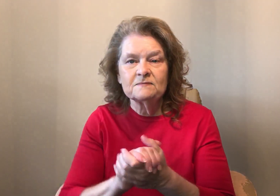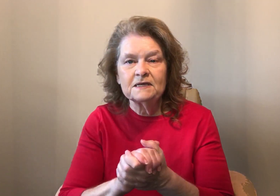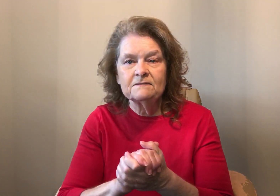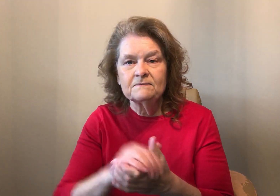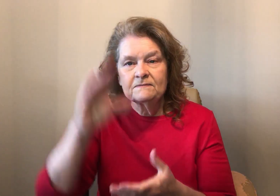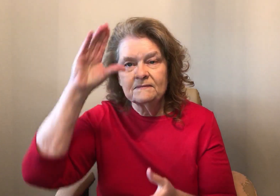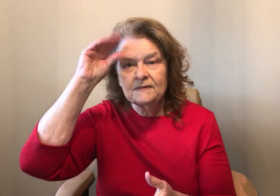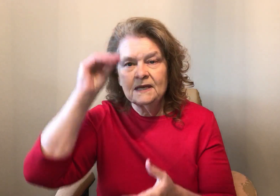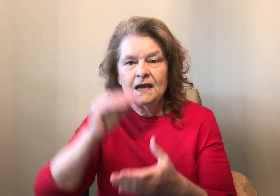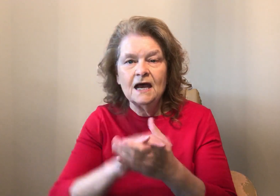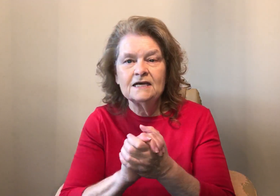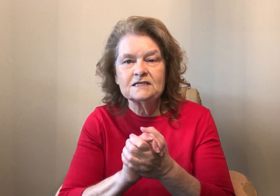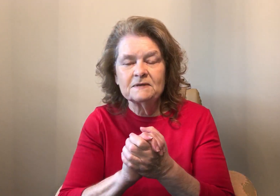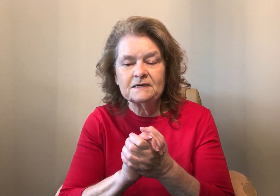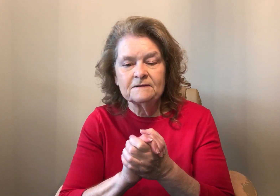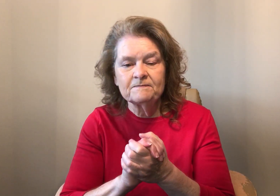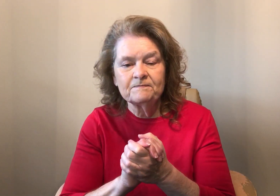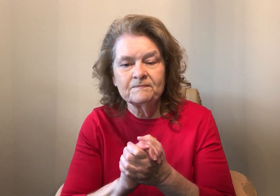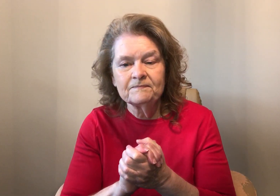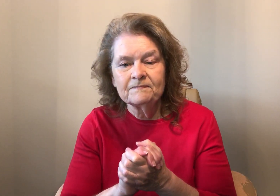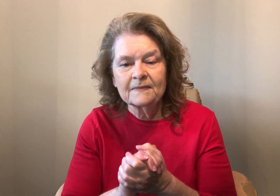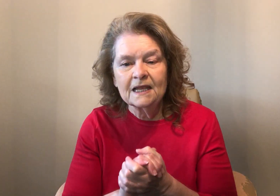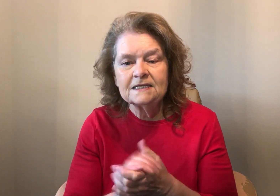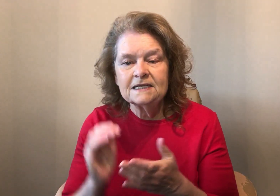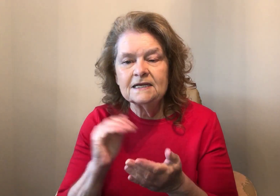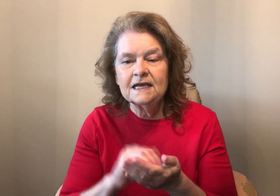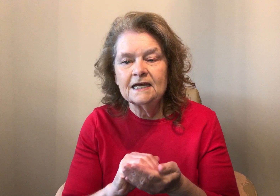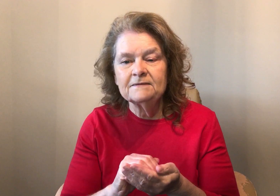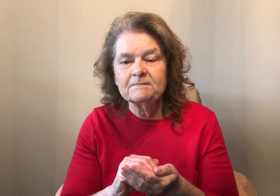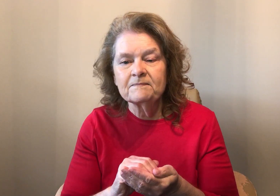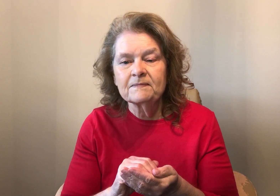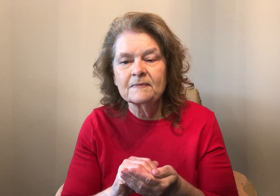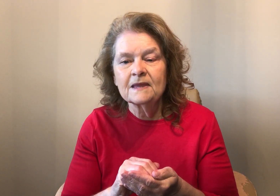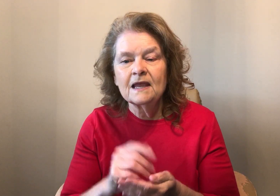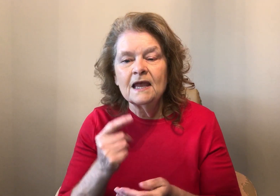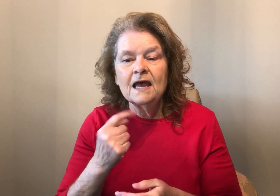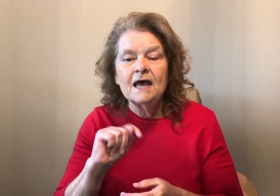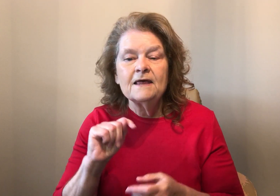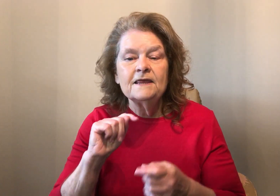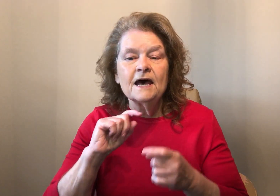Husband. Husband. Let's see again. The